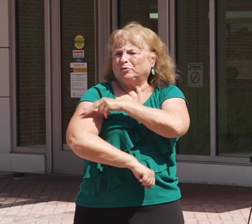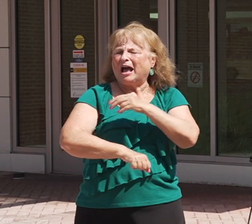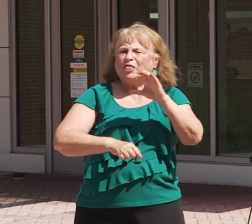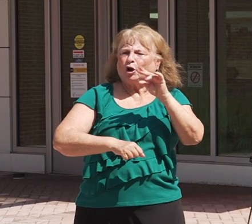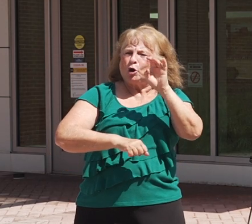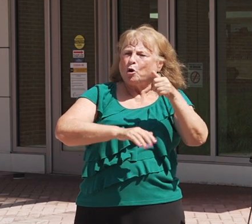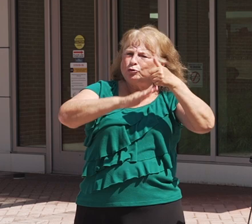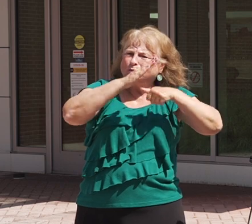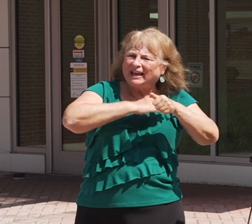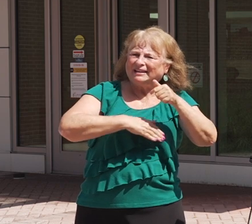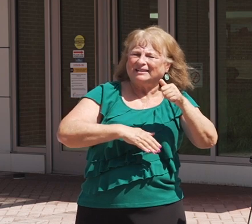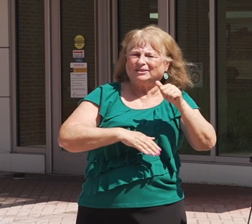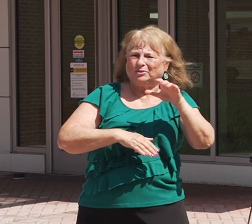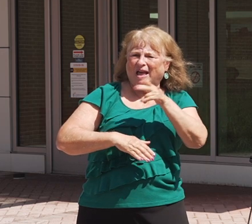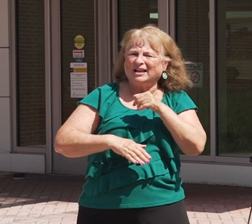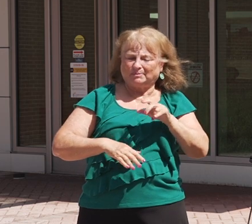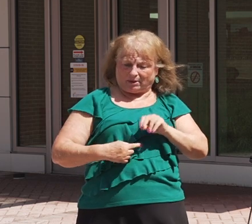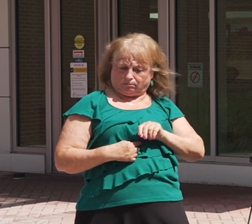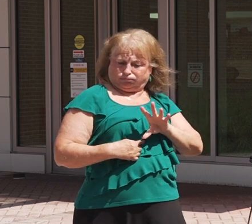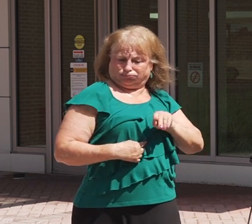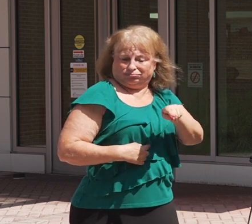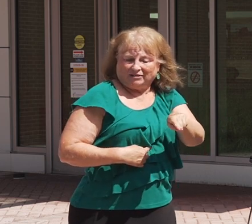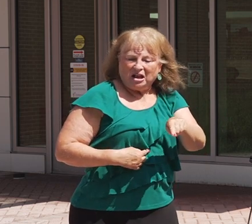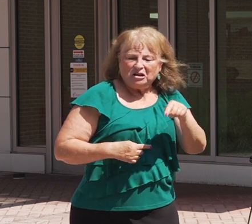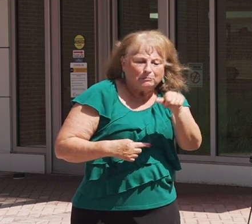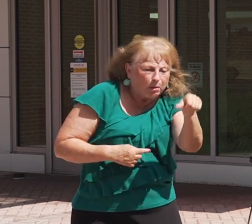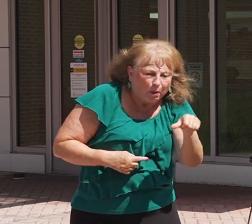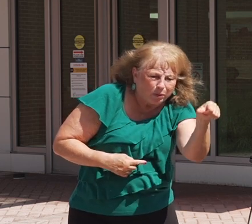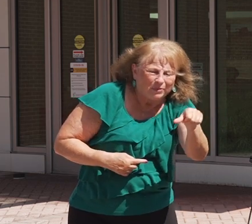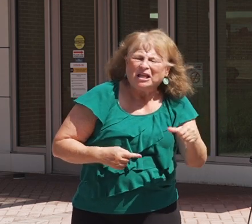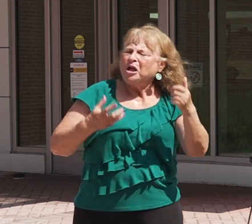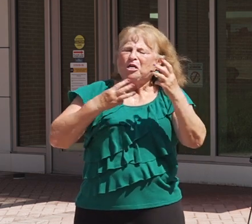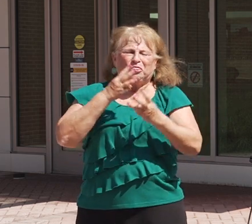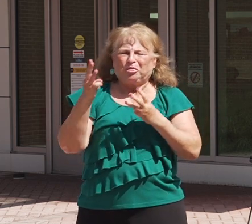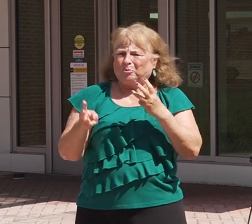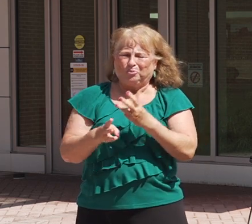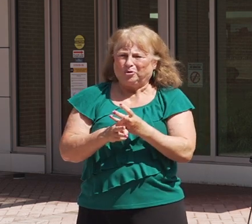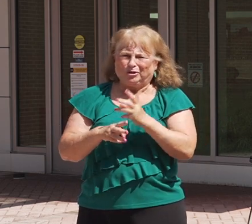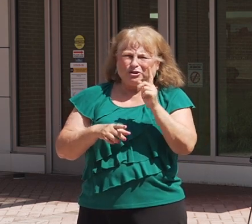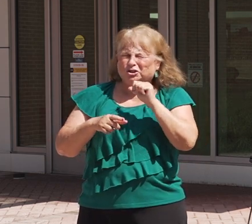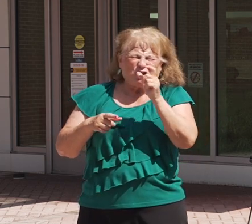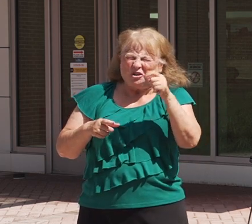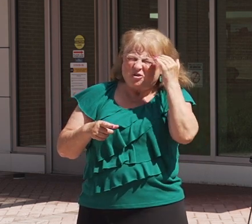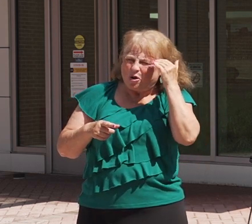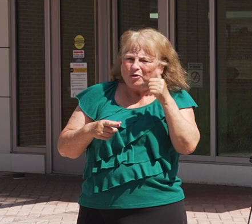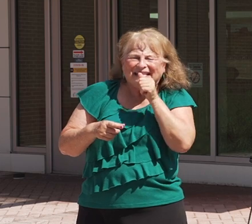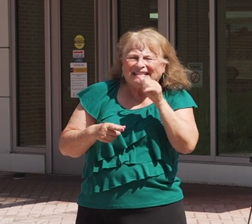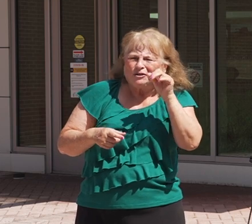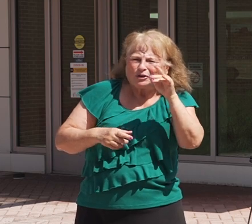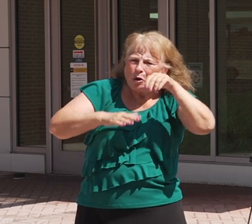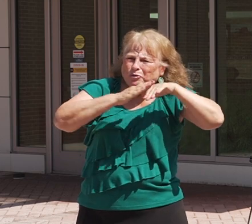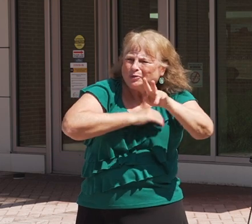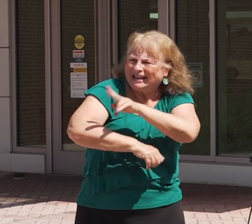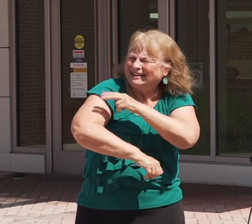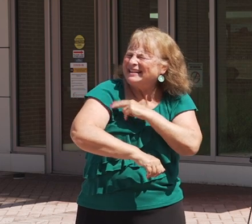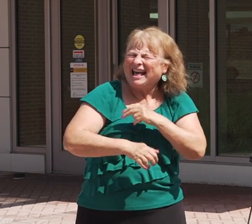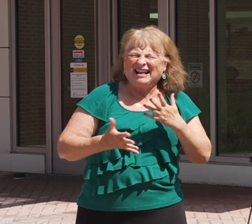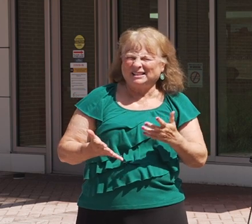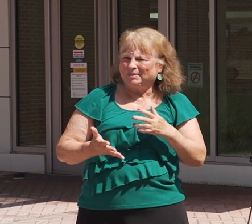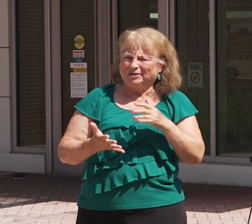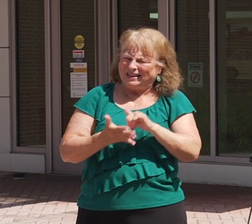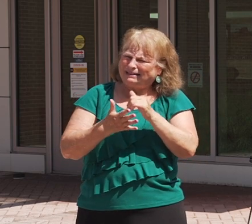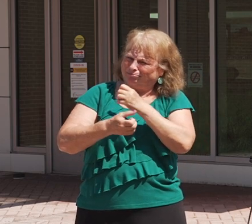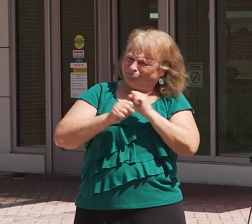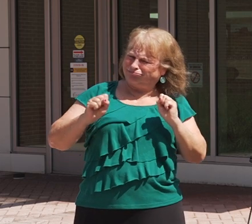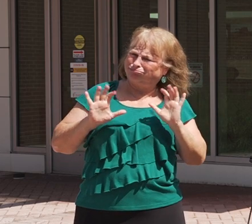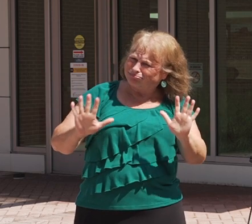hospital might be captured on the camera. The world shouldn't know that, otherwise the hospitals aren't secure. We have to redact that. So it's very time intensive,